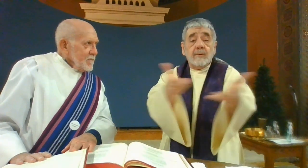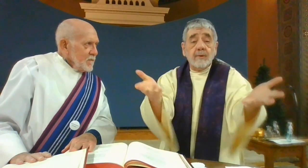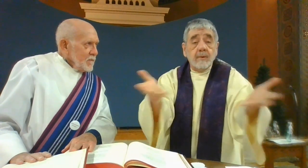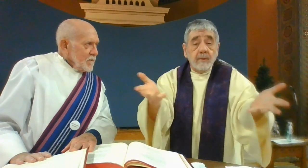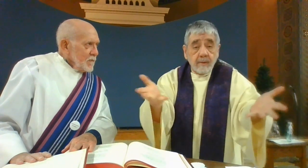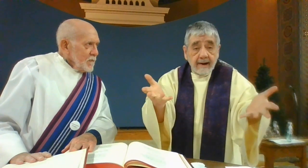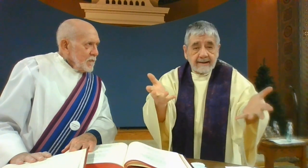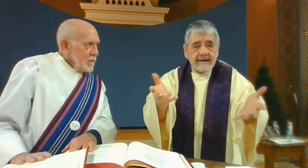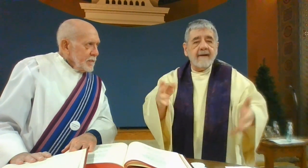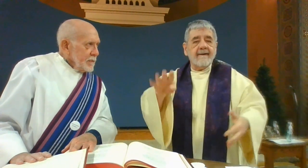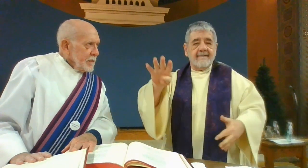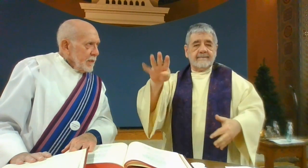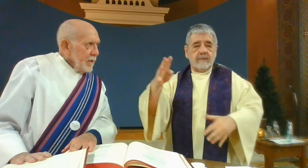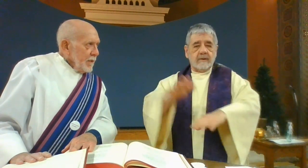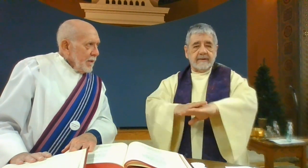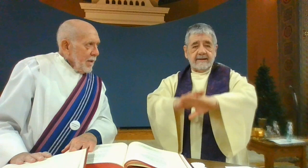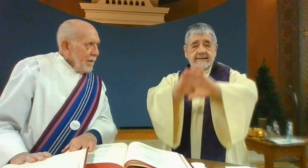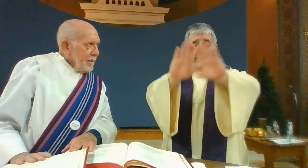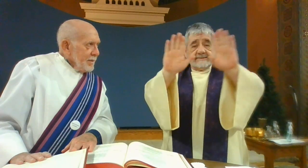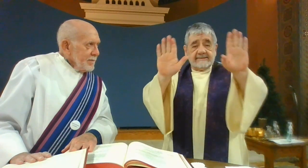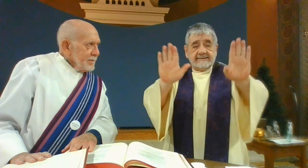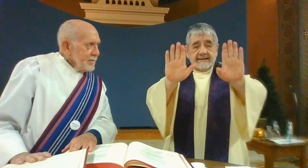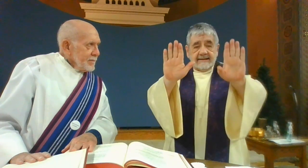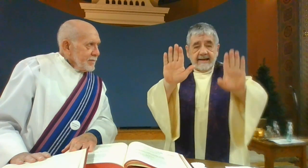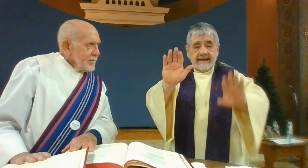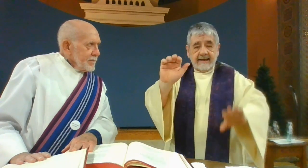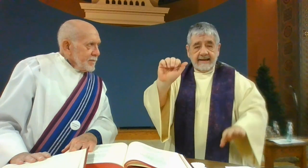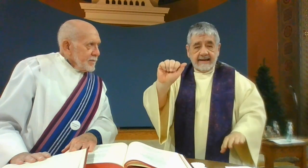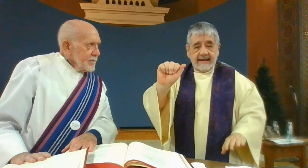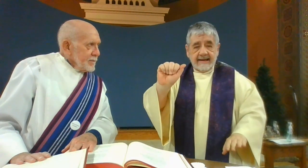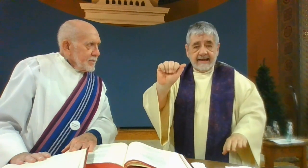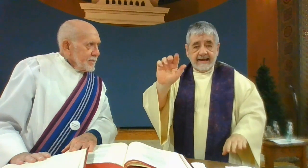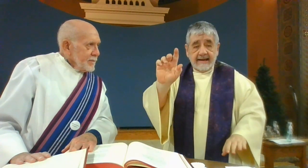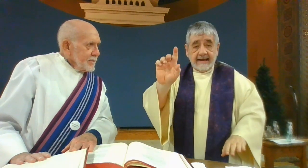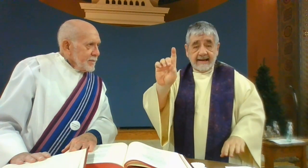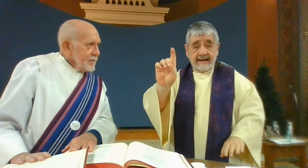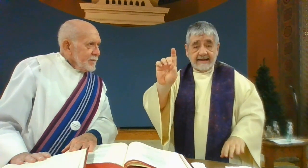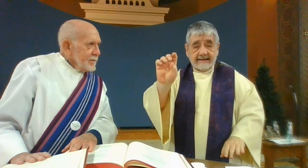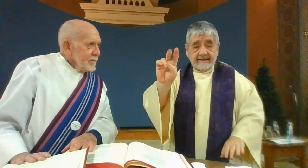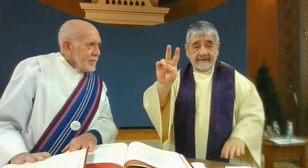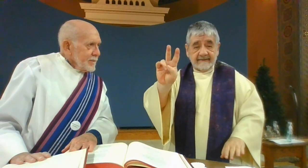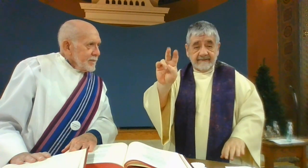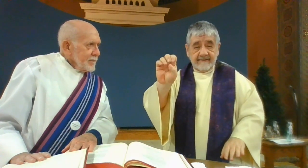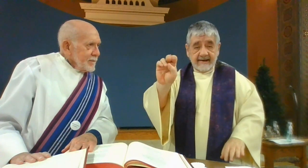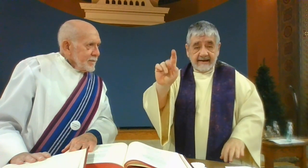We gather with all of you to celebrate the fourth Sunday of Advent.